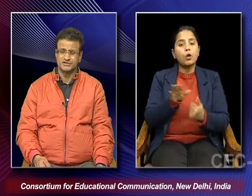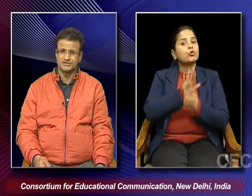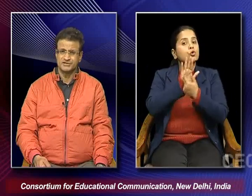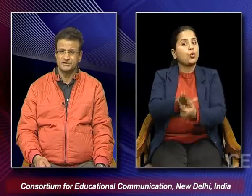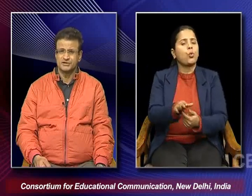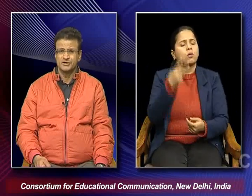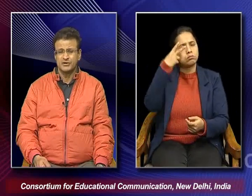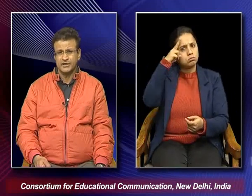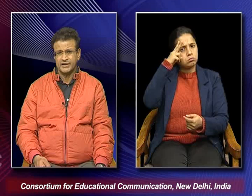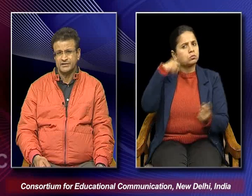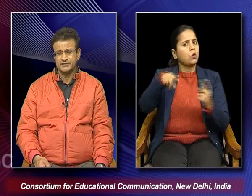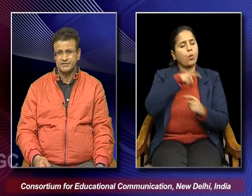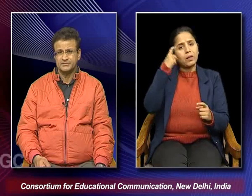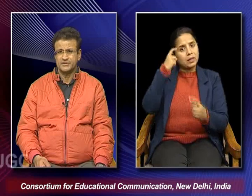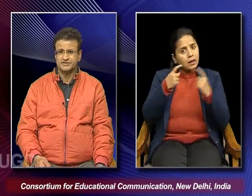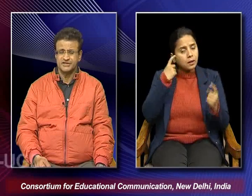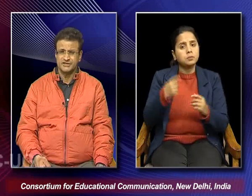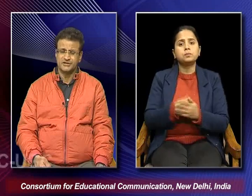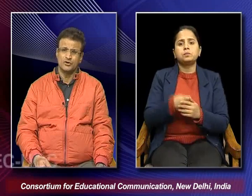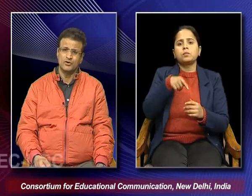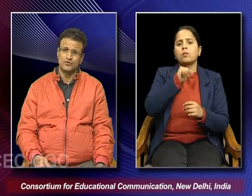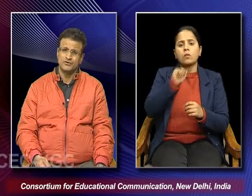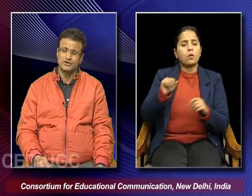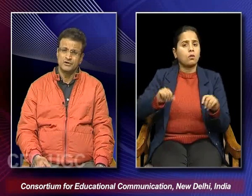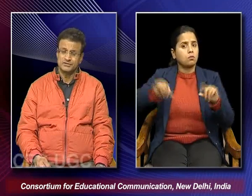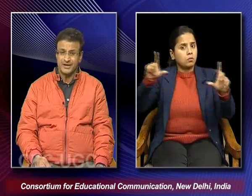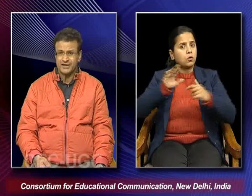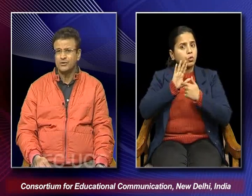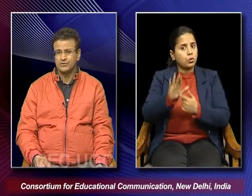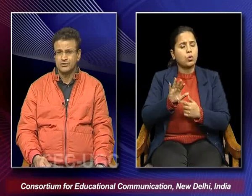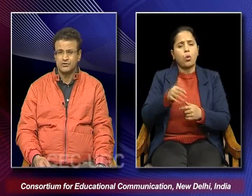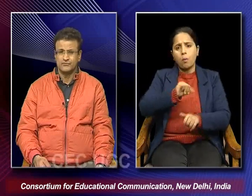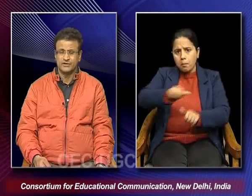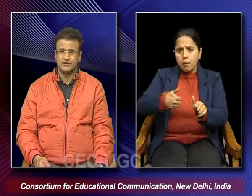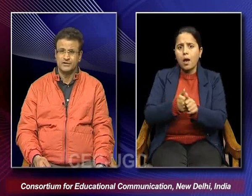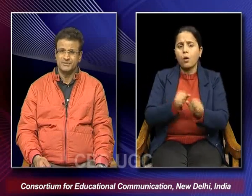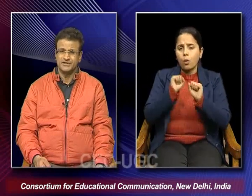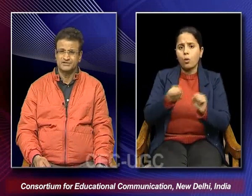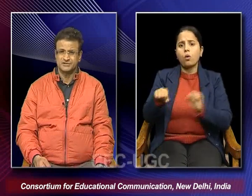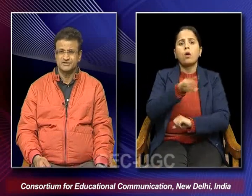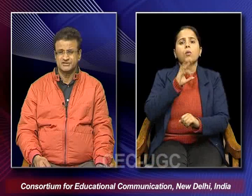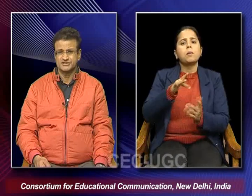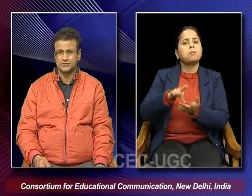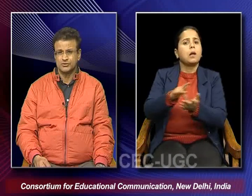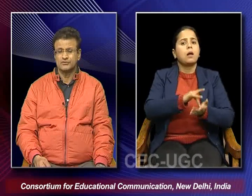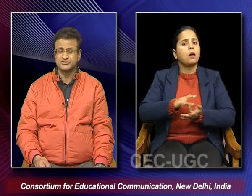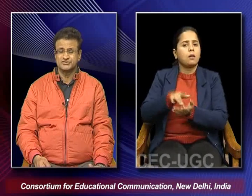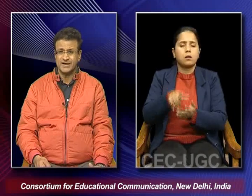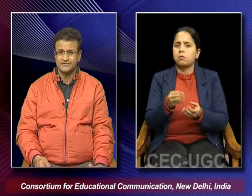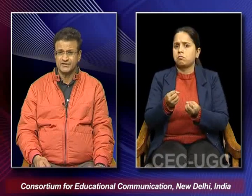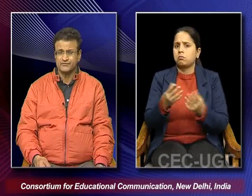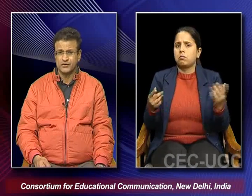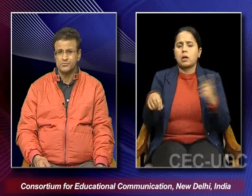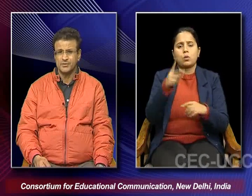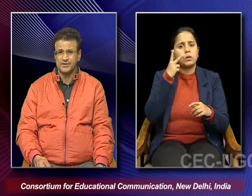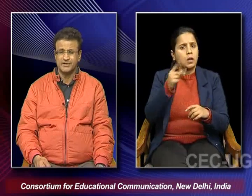the concern and the scenery of or the background of a place which is far